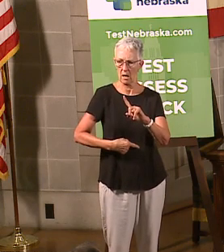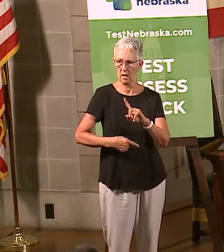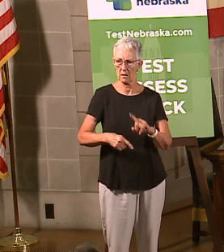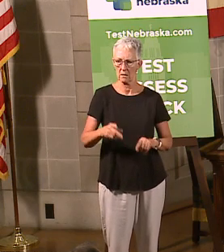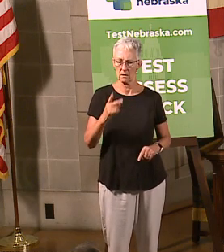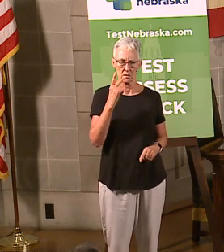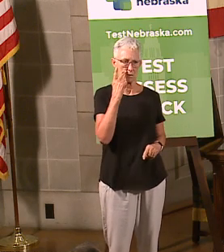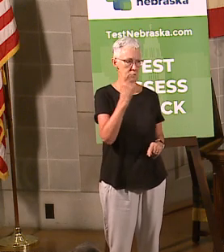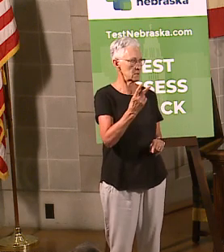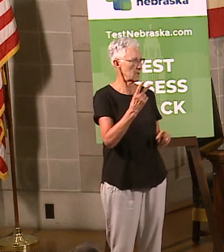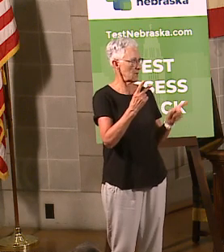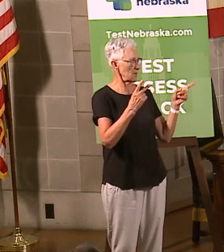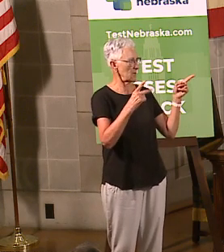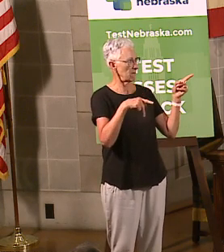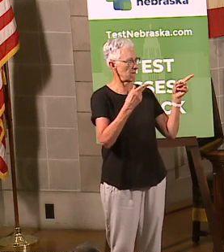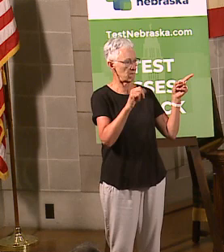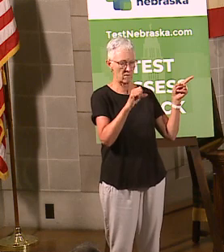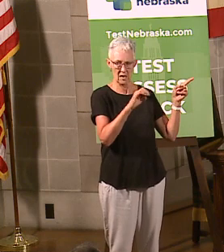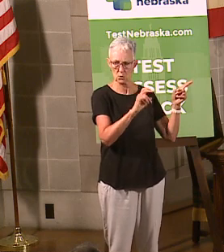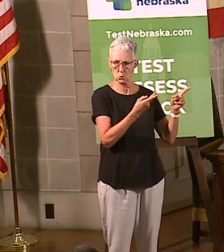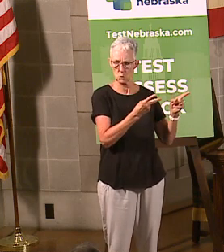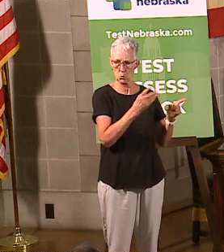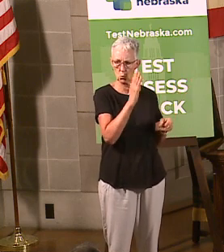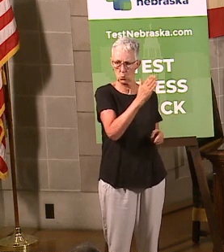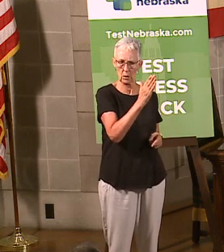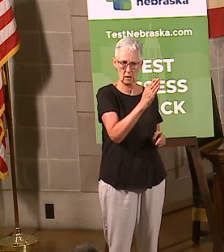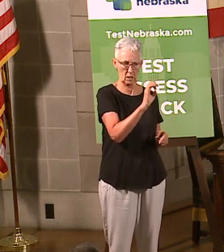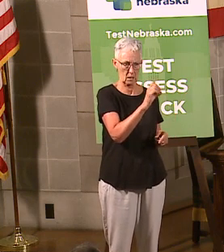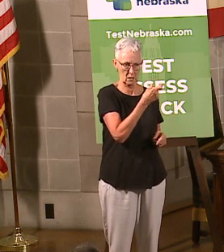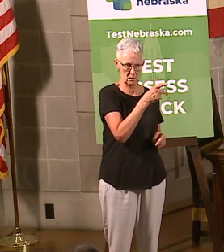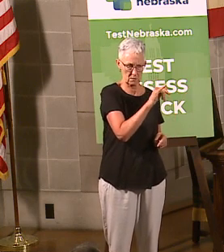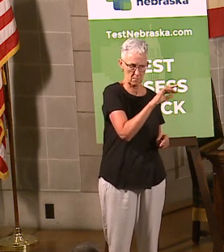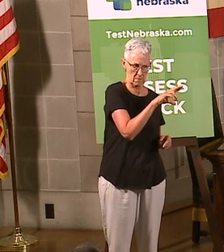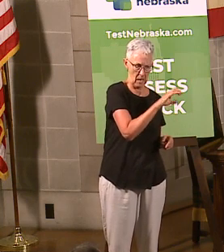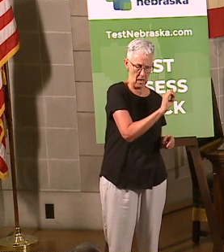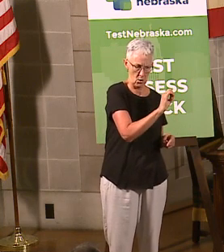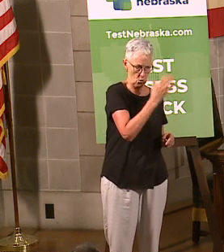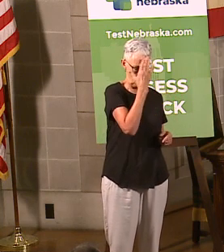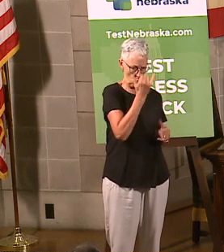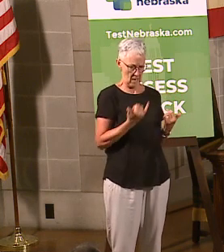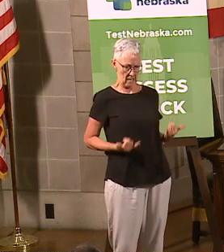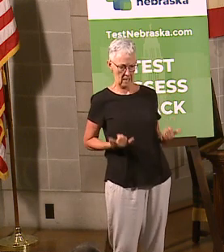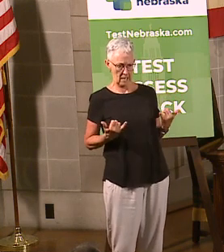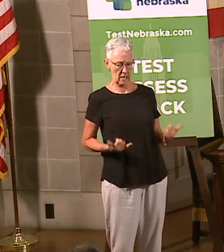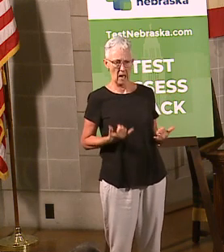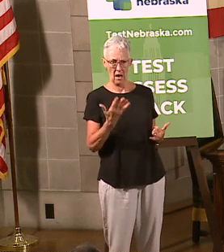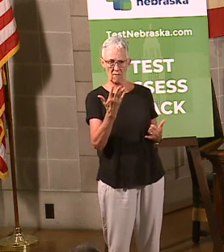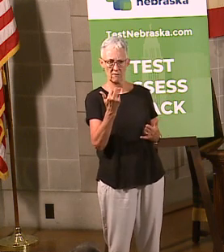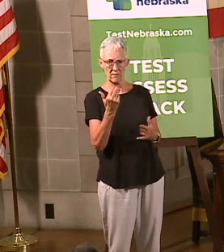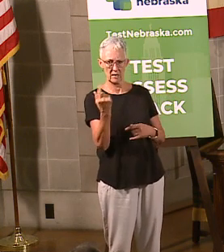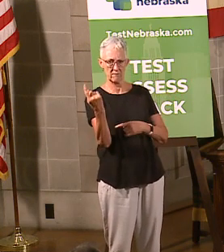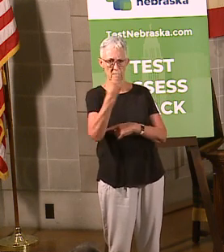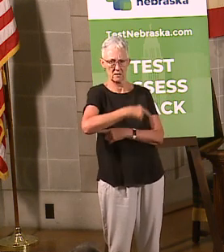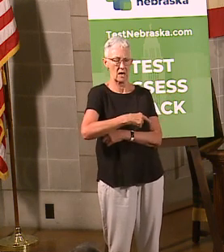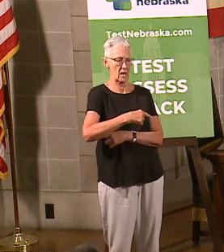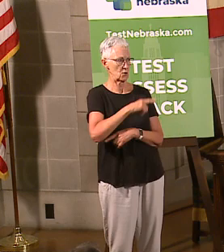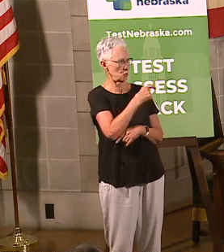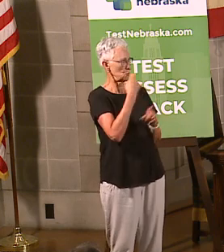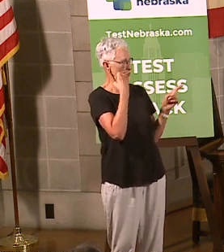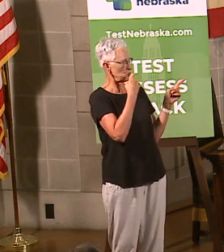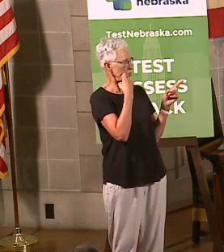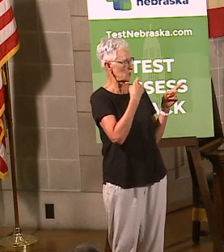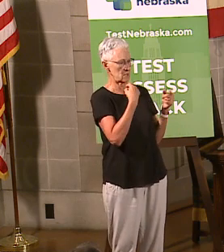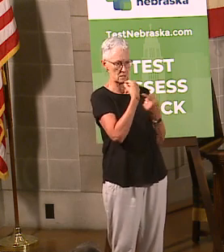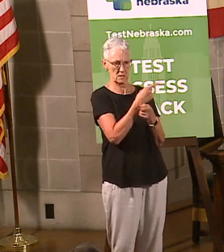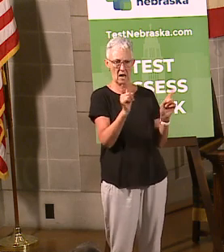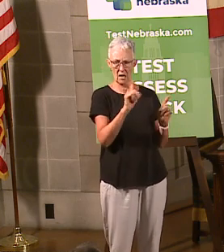2 was supposed to expire? Why only 14, 15 days after the first or the second DHM went in place? Yeah,